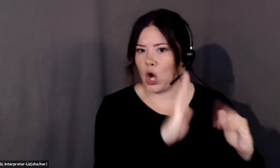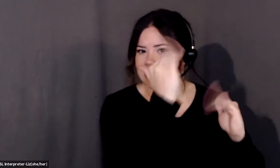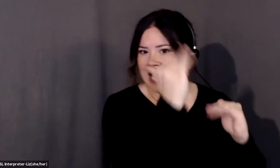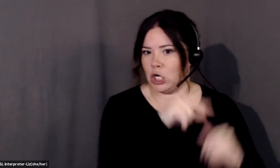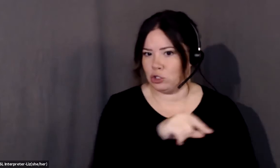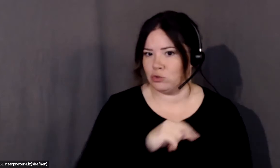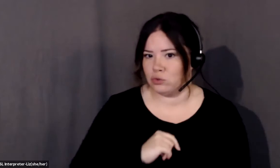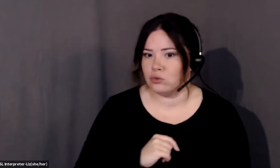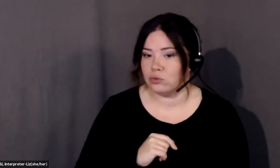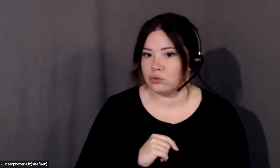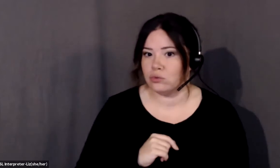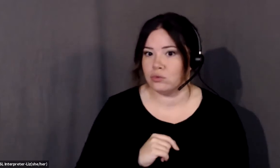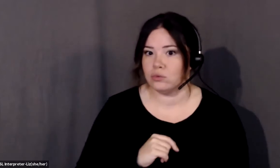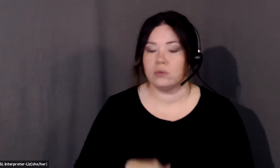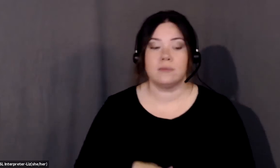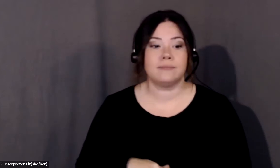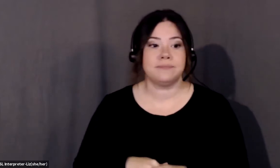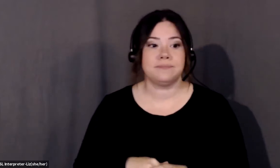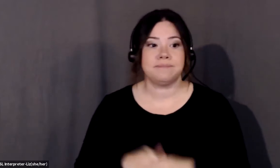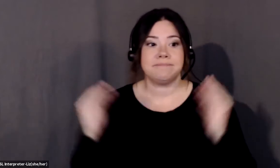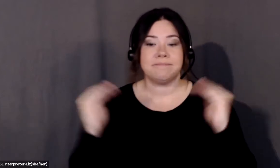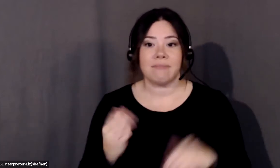Slide 15.